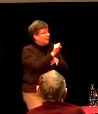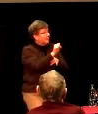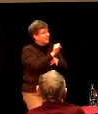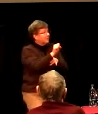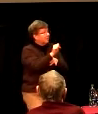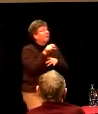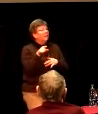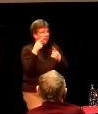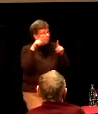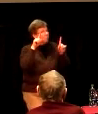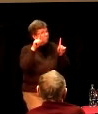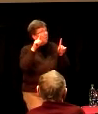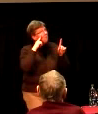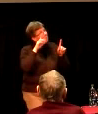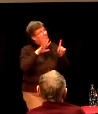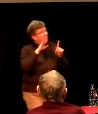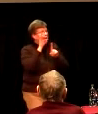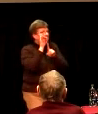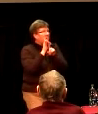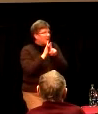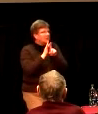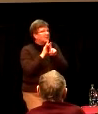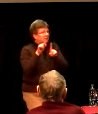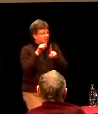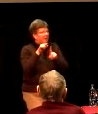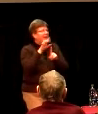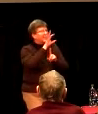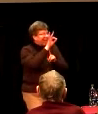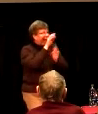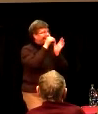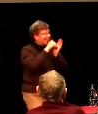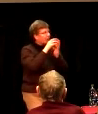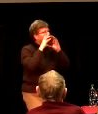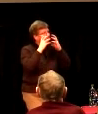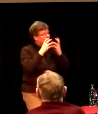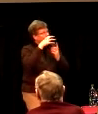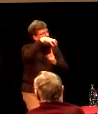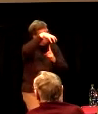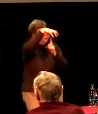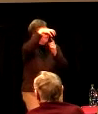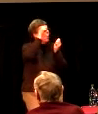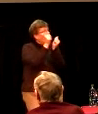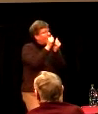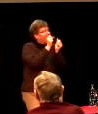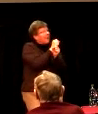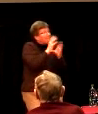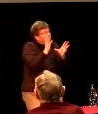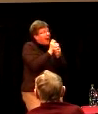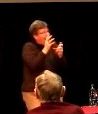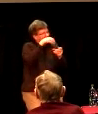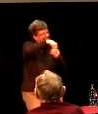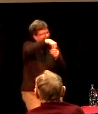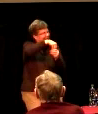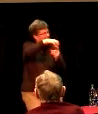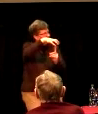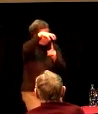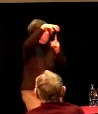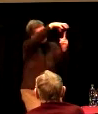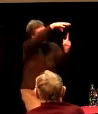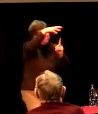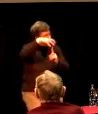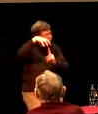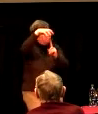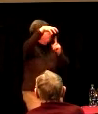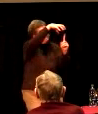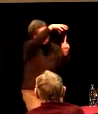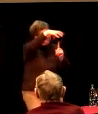And they did, over about 8 months, send 9,000 of these balloons laden with bombs